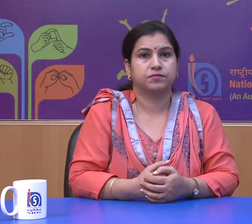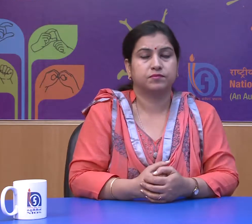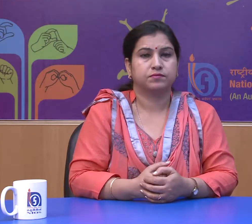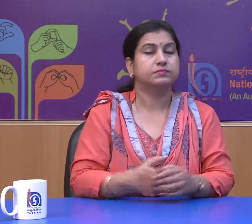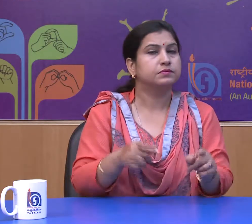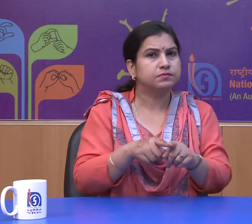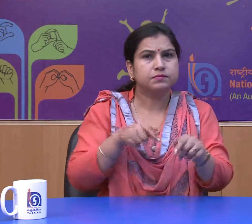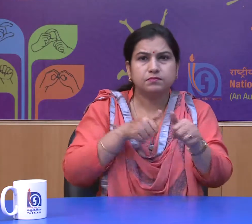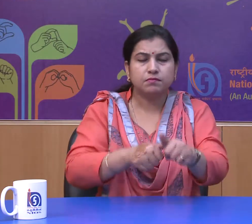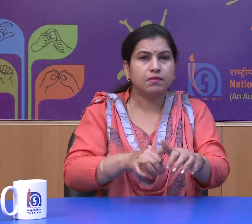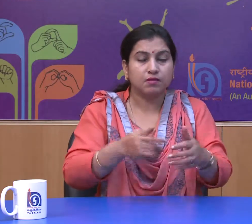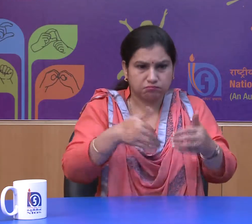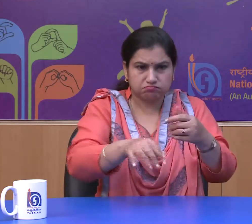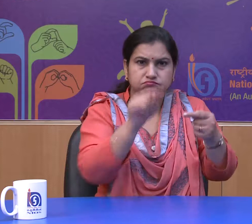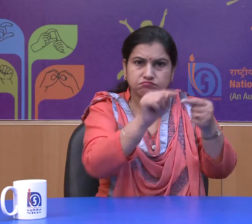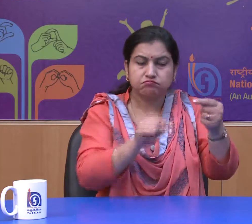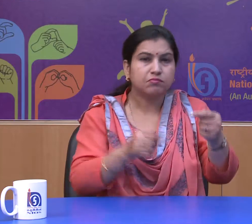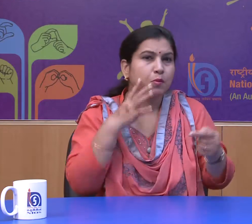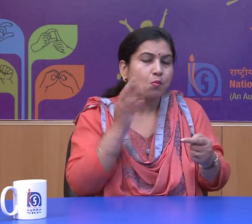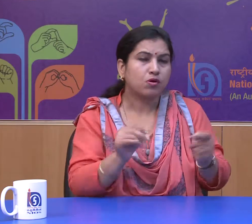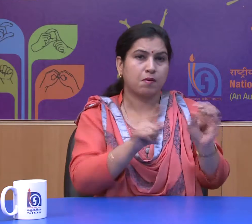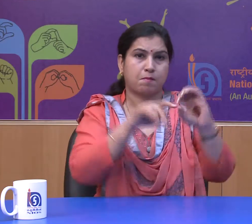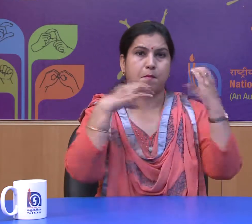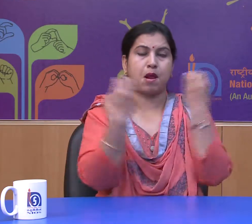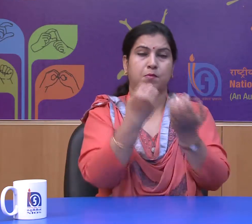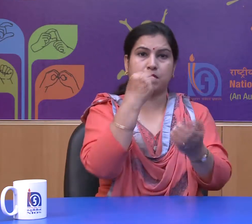Following are the main features of parliamentary form of government.